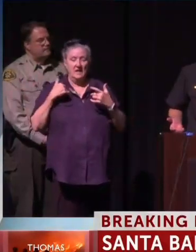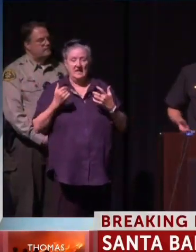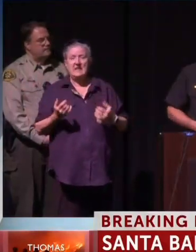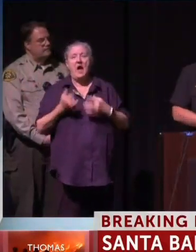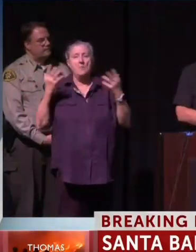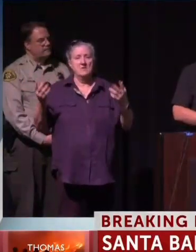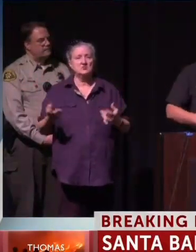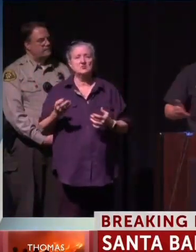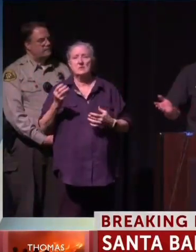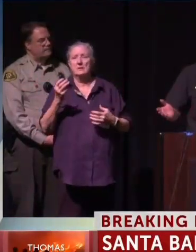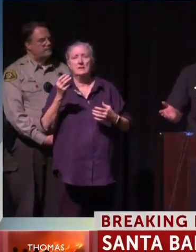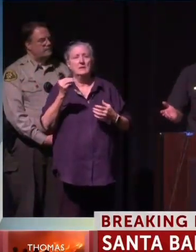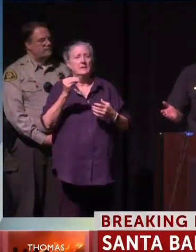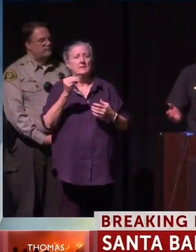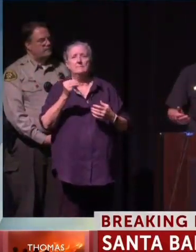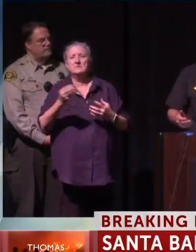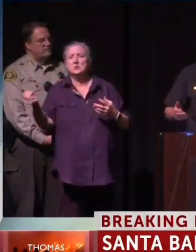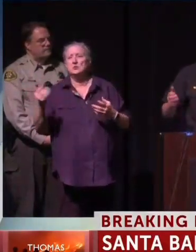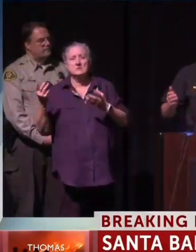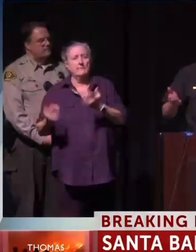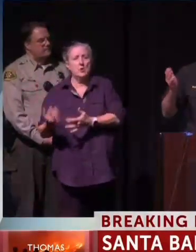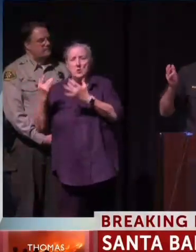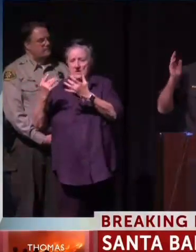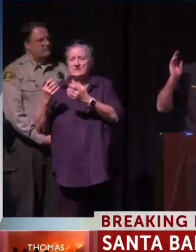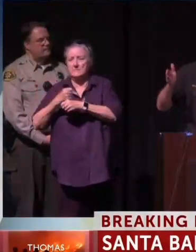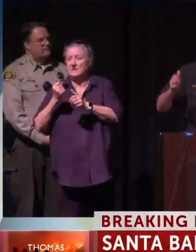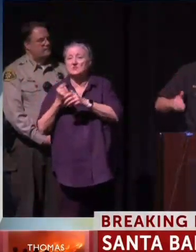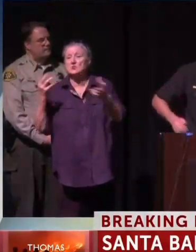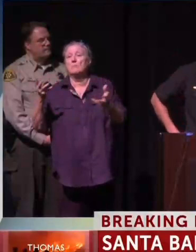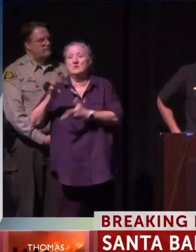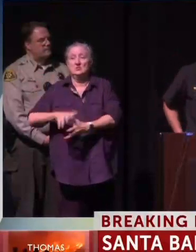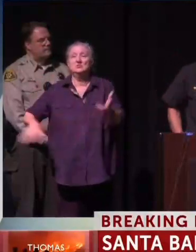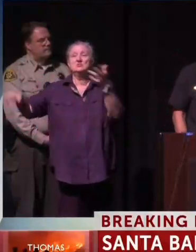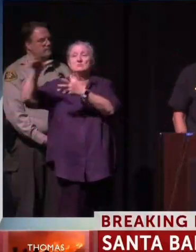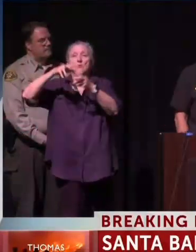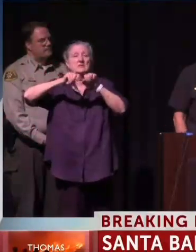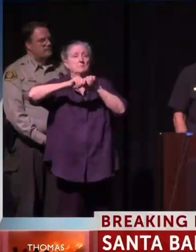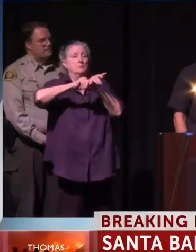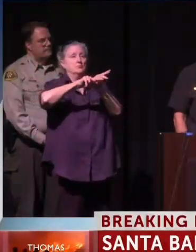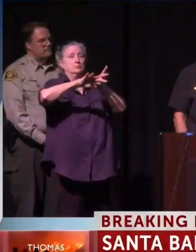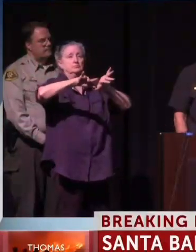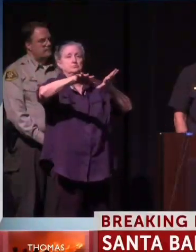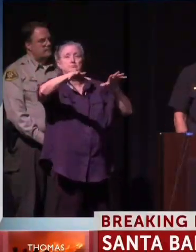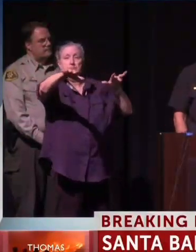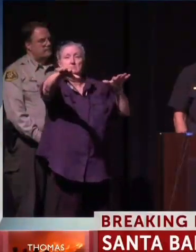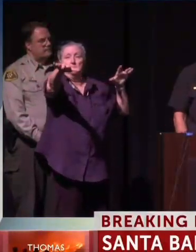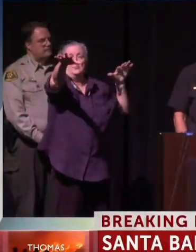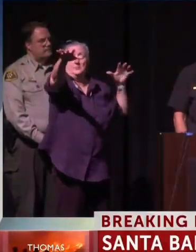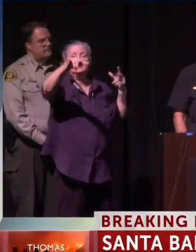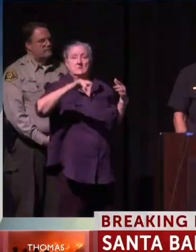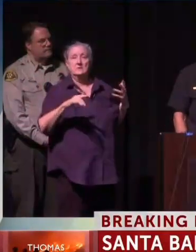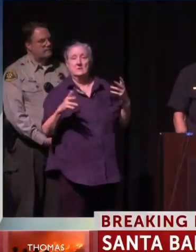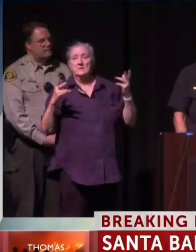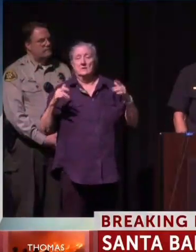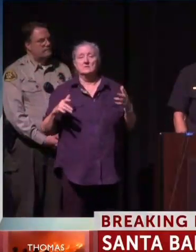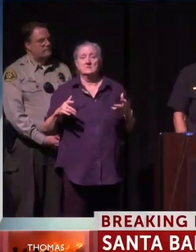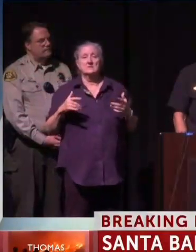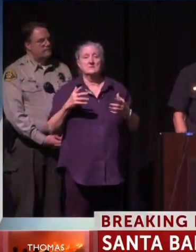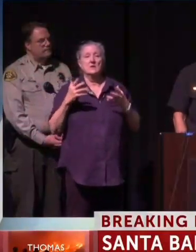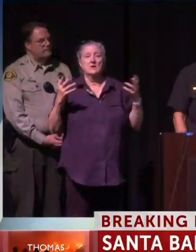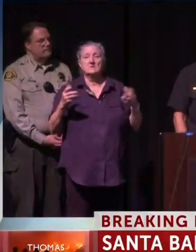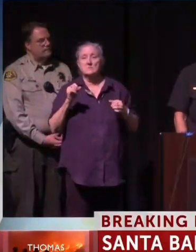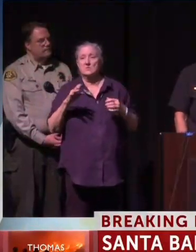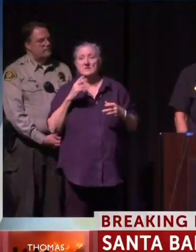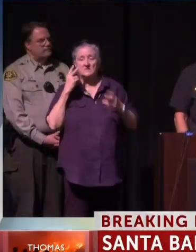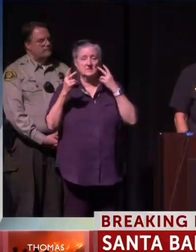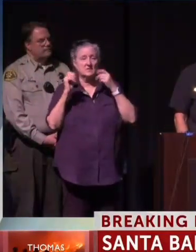material burnt is just generating so much smoke that it's able to just provide just a huge quantity of smoke that's